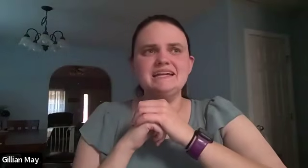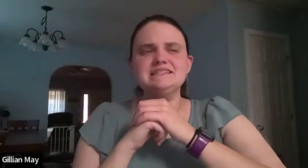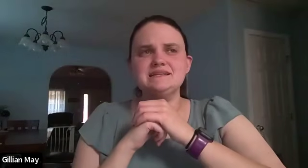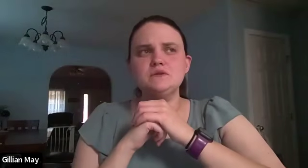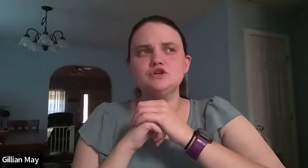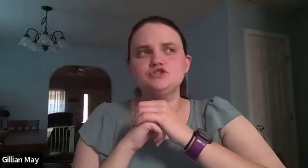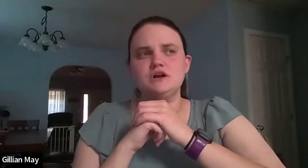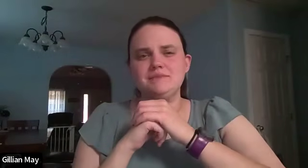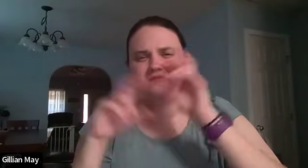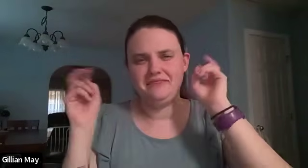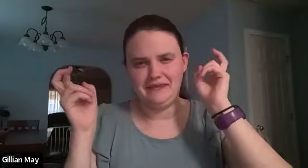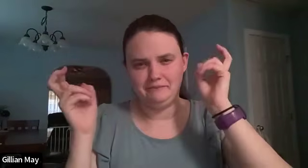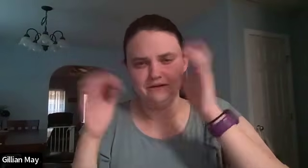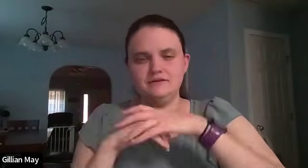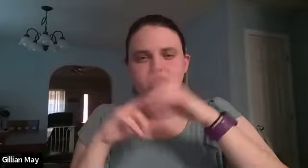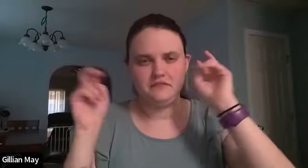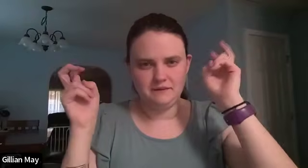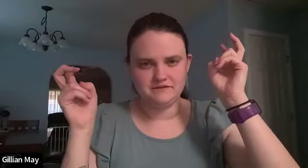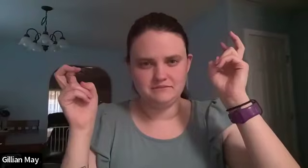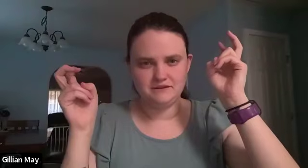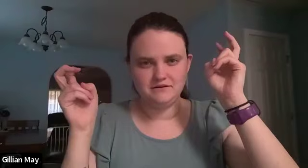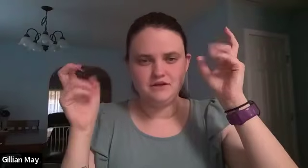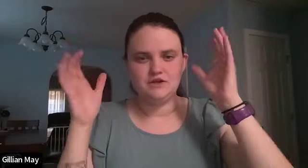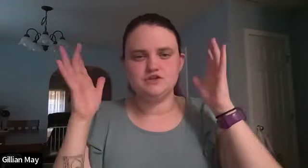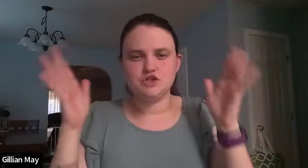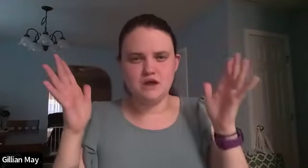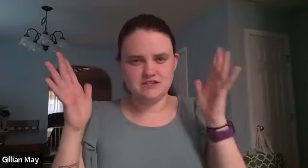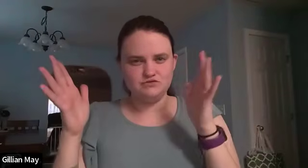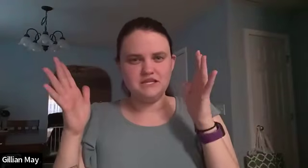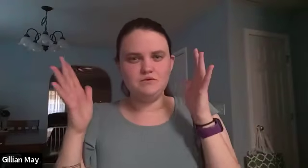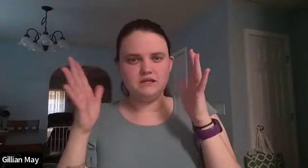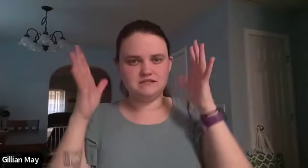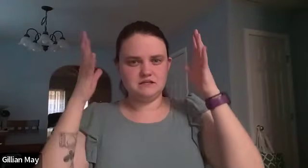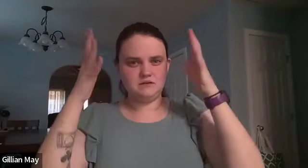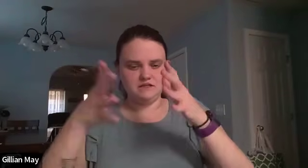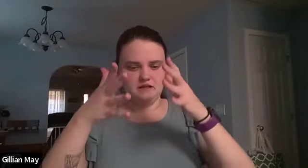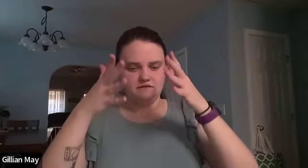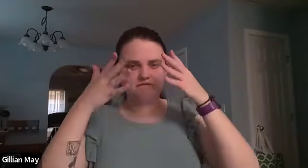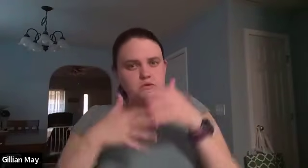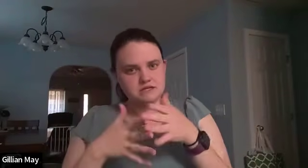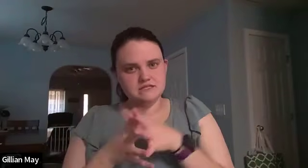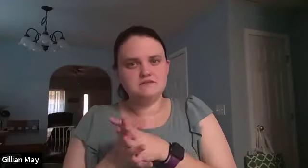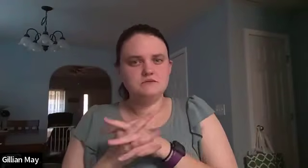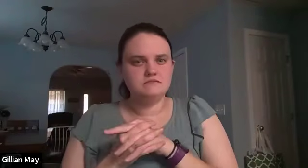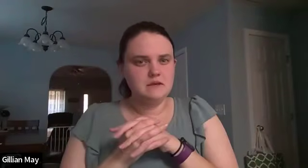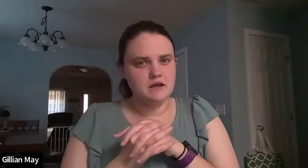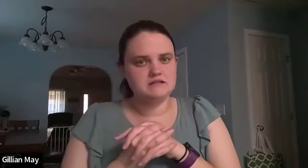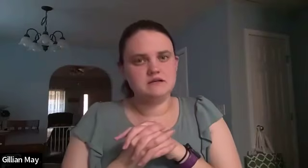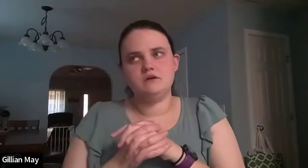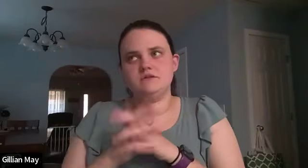And similar to talking about the theme of something. So it's really what's going to be like the focus. If you think about it, it's like, okay, well,